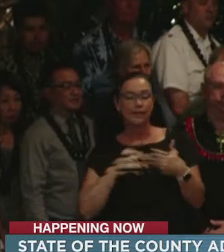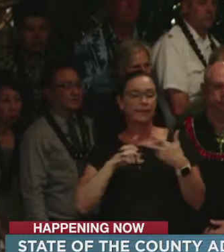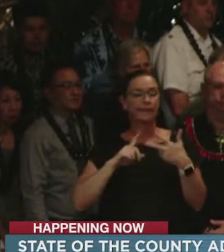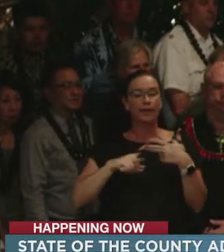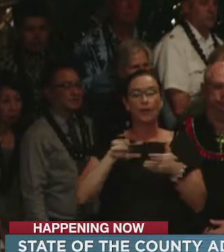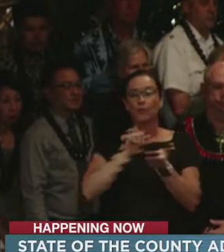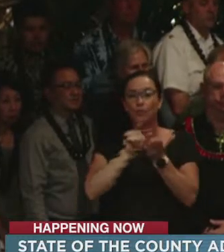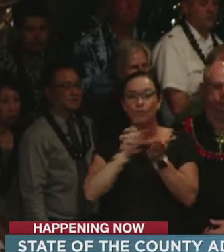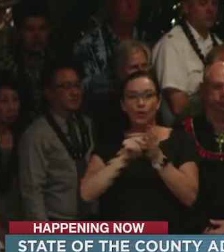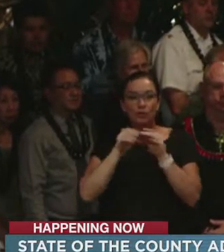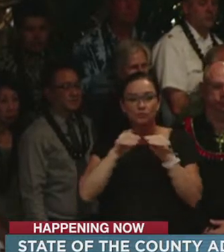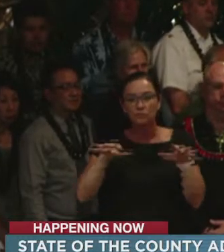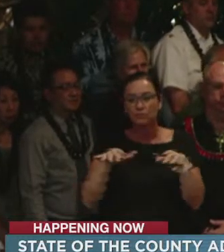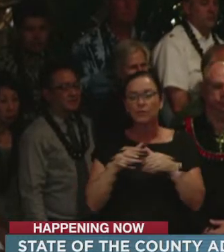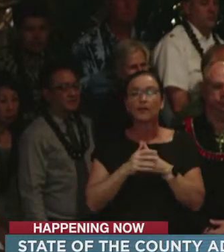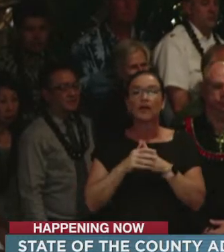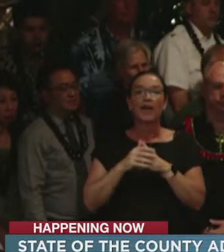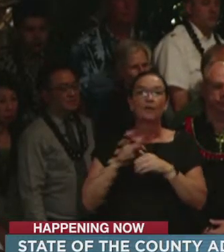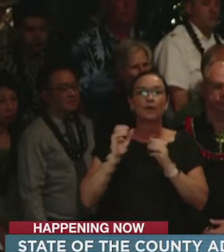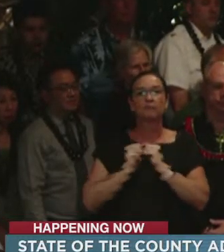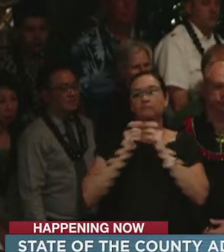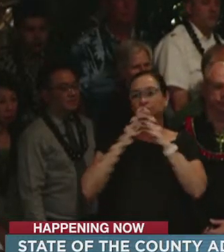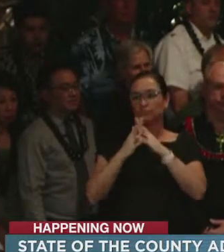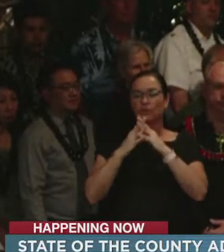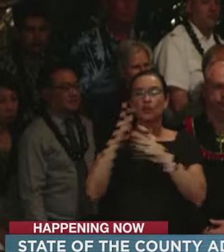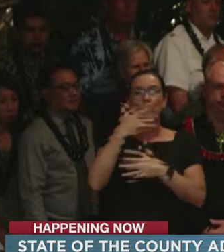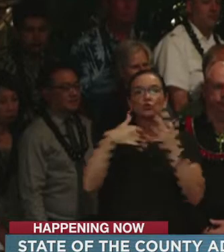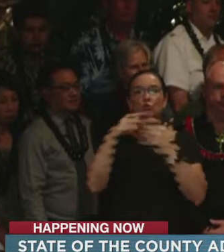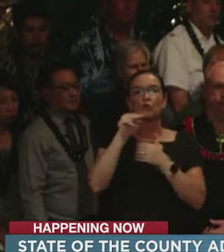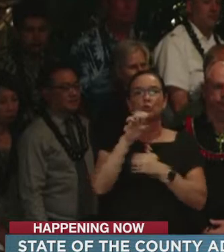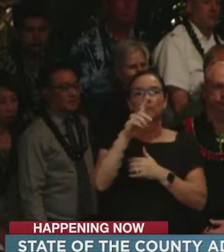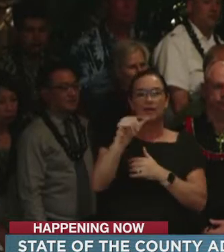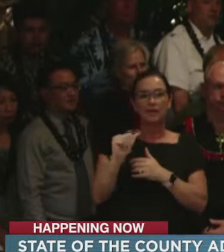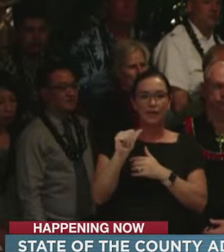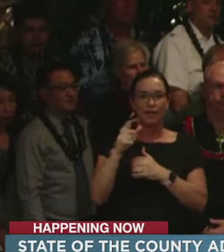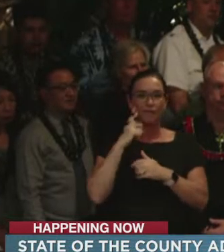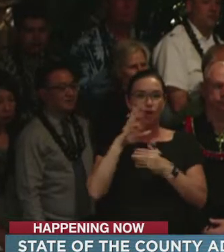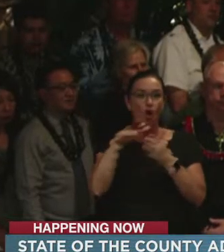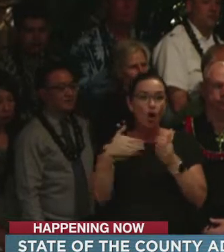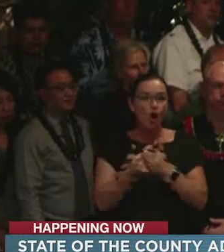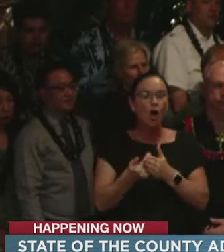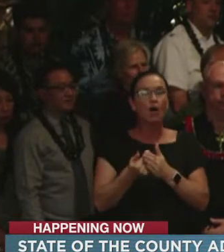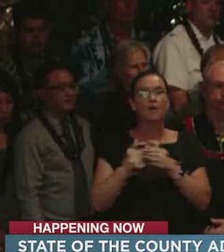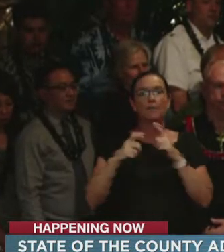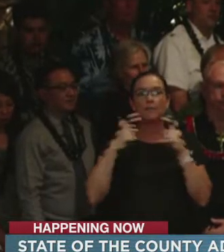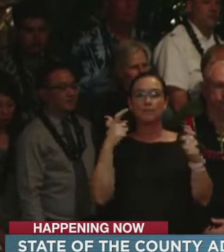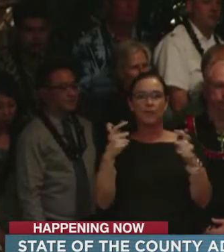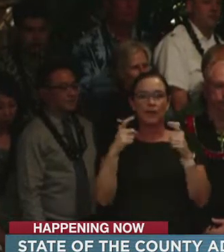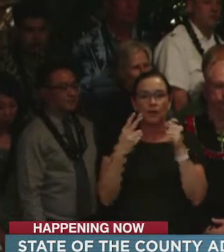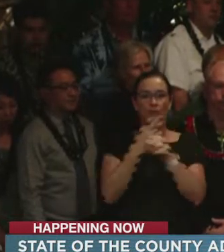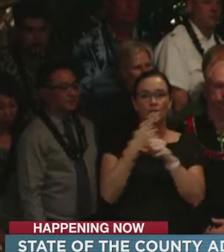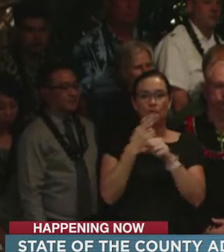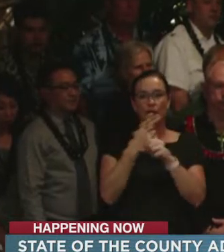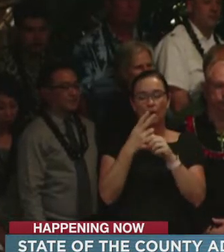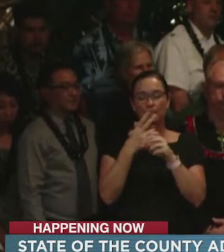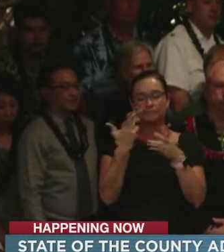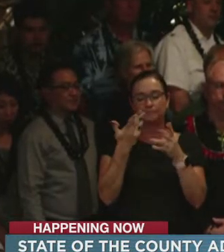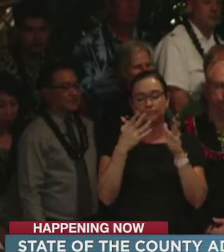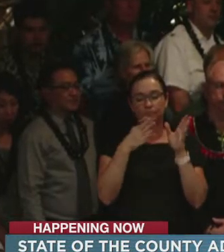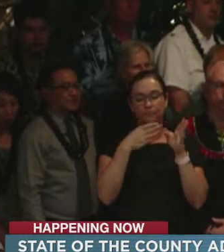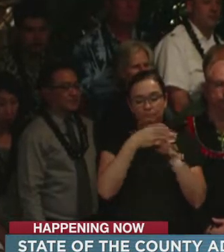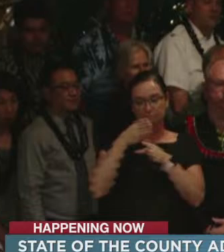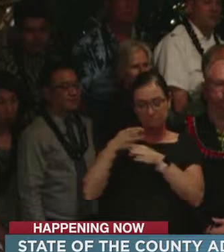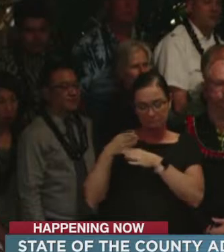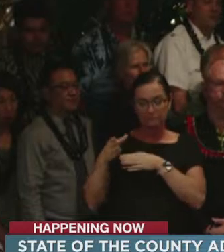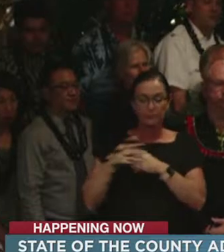and implemented an aggressive social media campaign on all major platforms. We've also increased our community